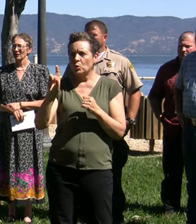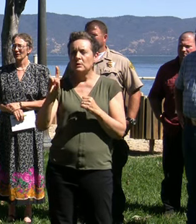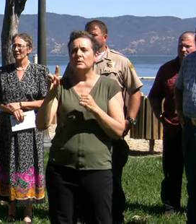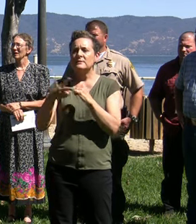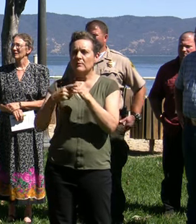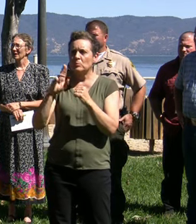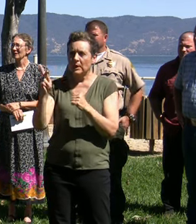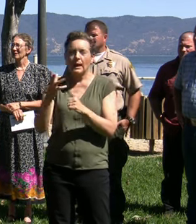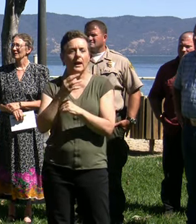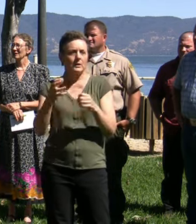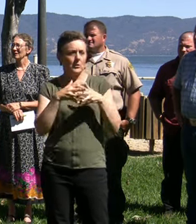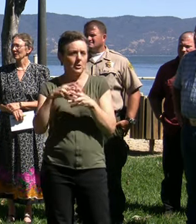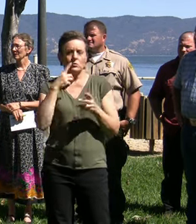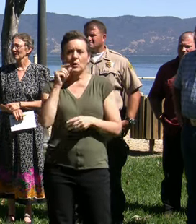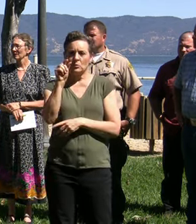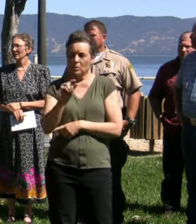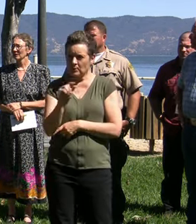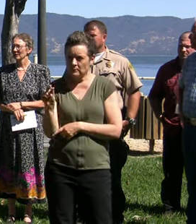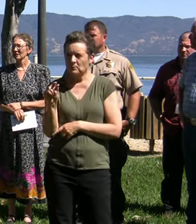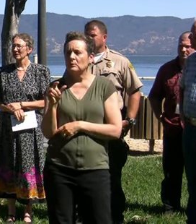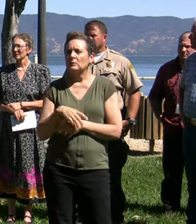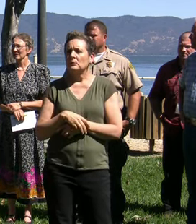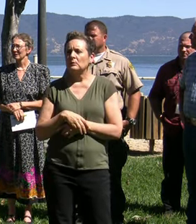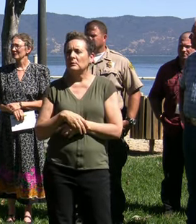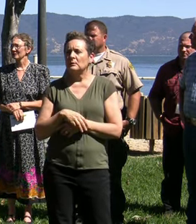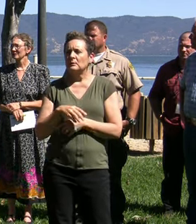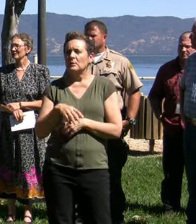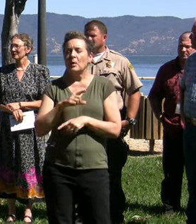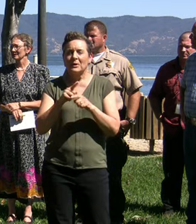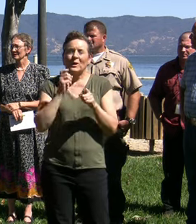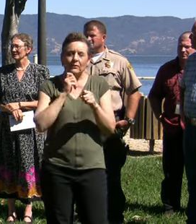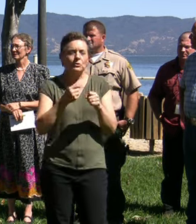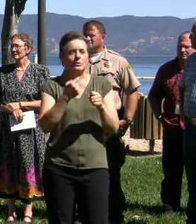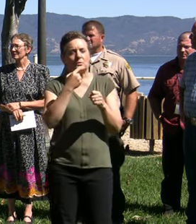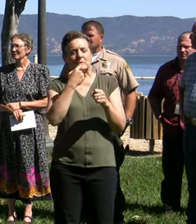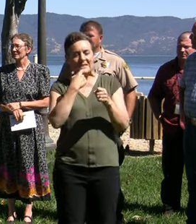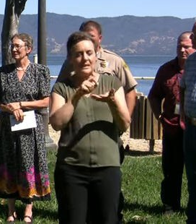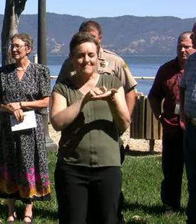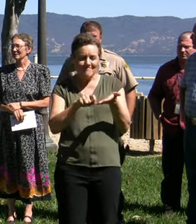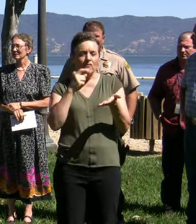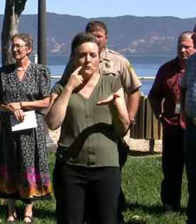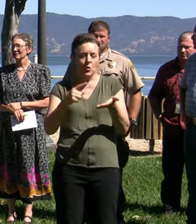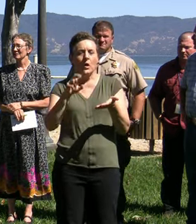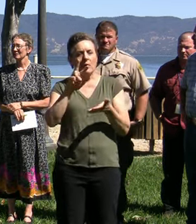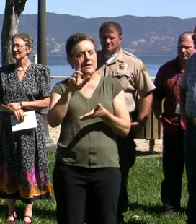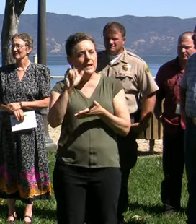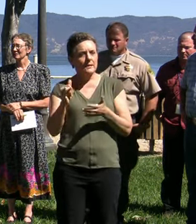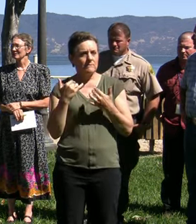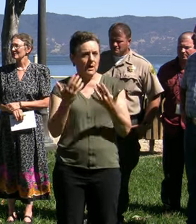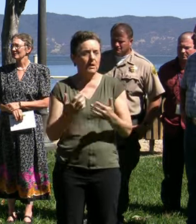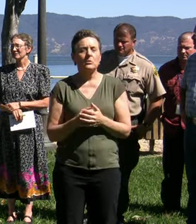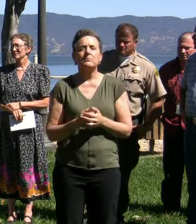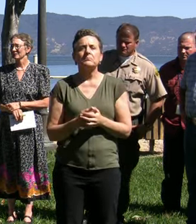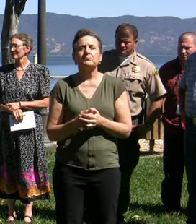as American Red Cross, specifically, it needs to be specifically stated for the Valley Fire incident.